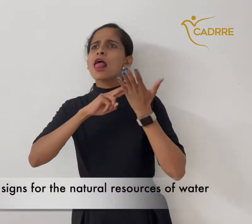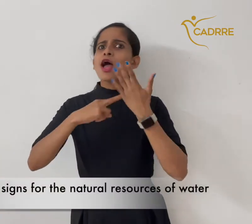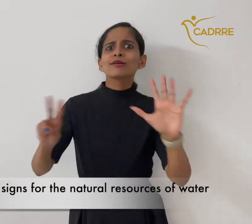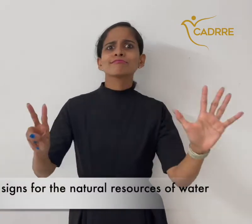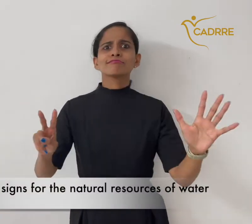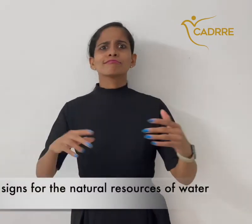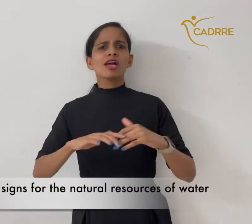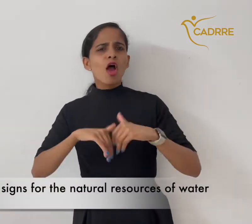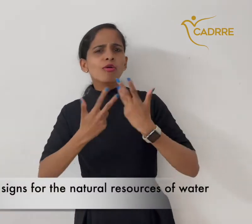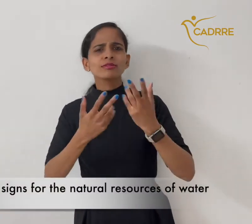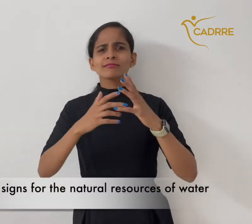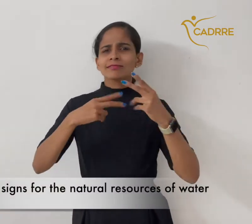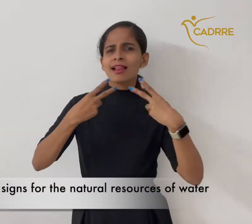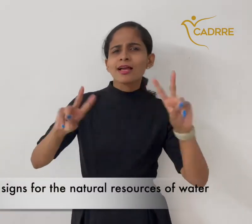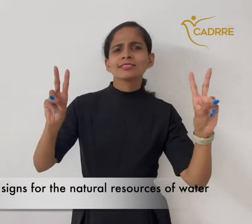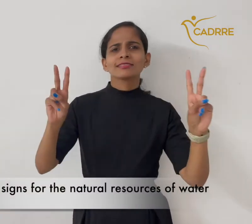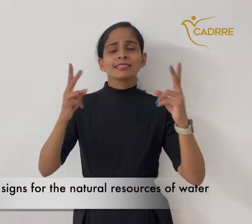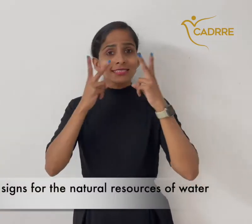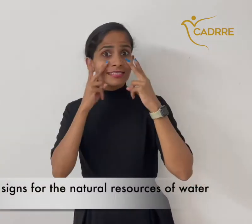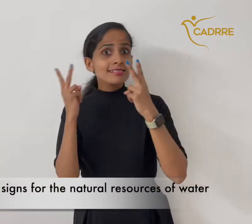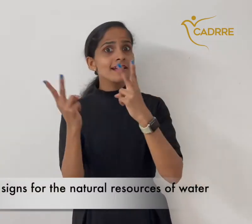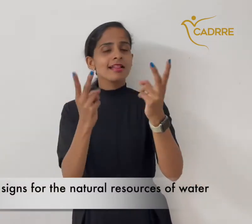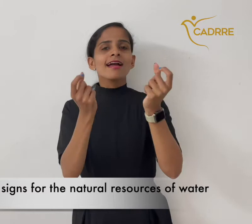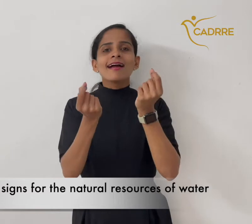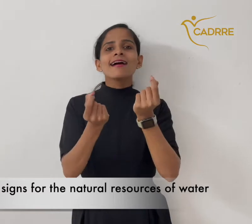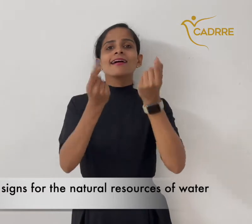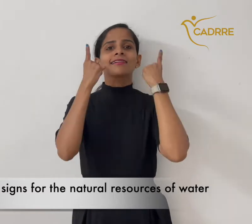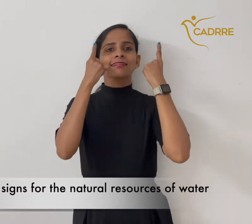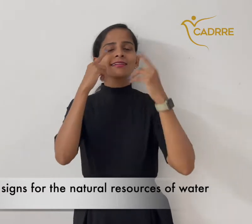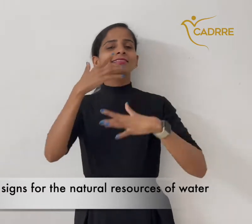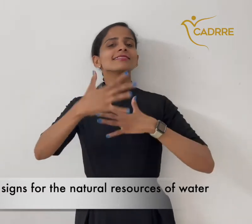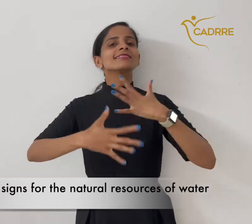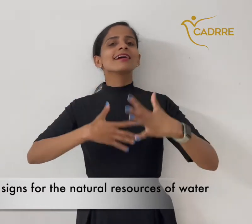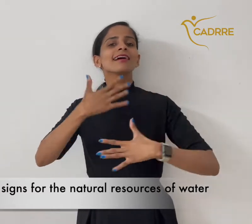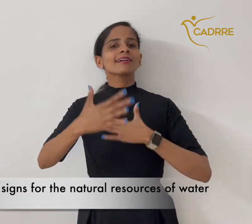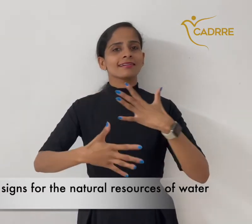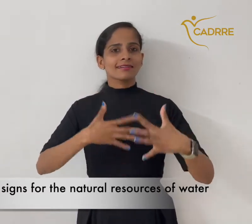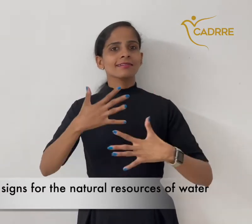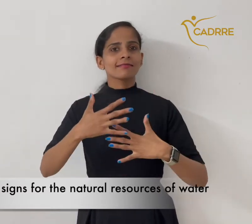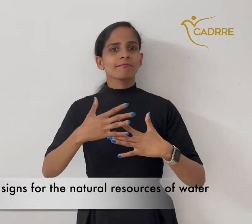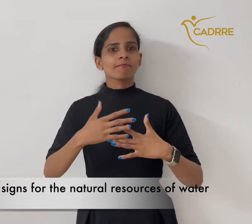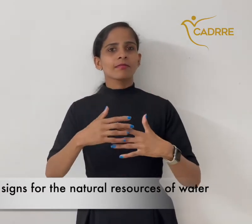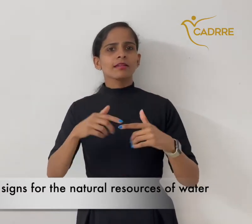So, we will learn signs for the natural resources of water.